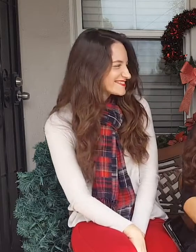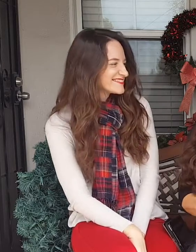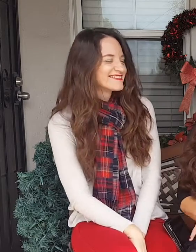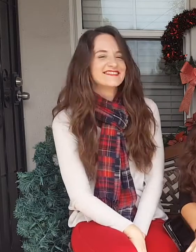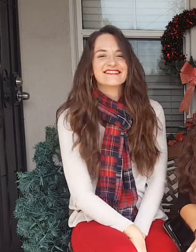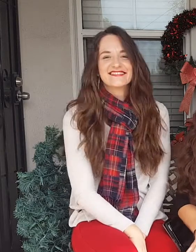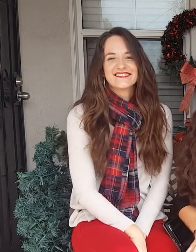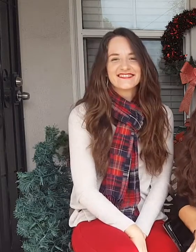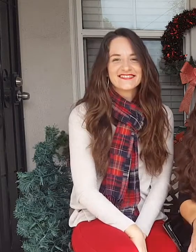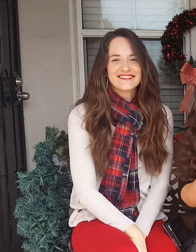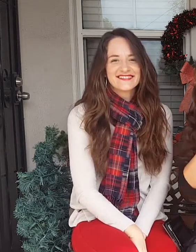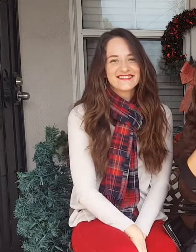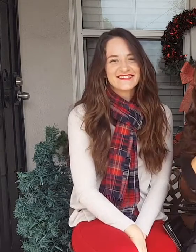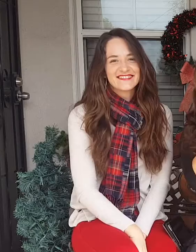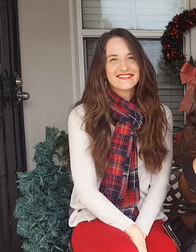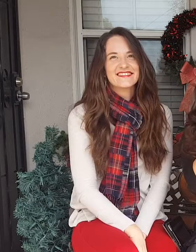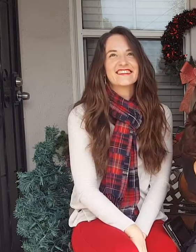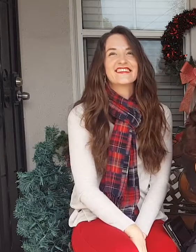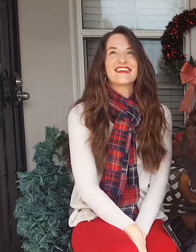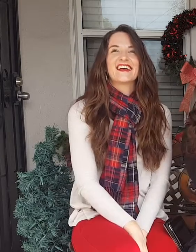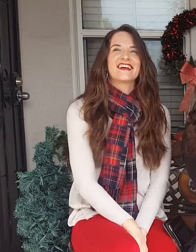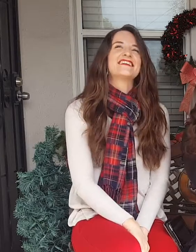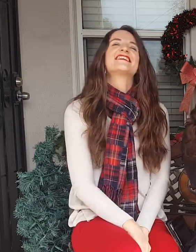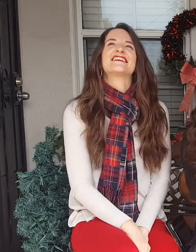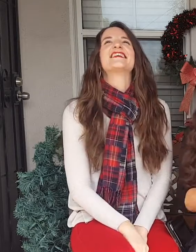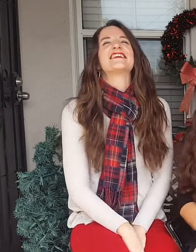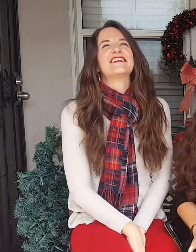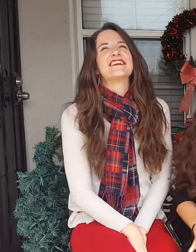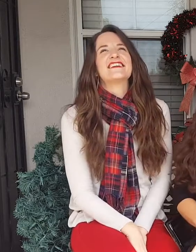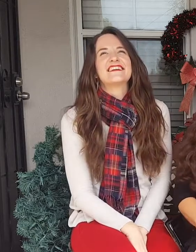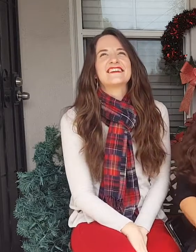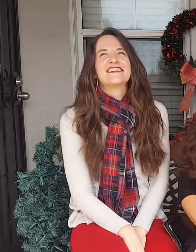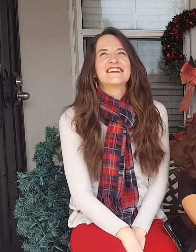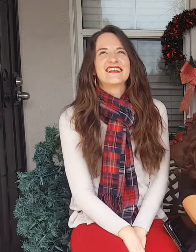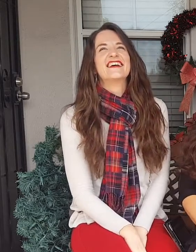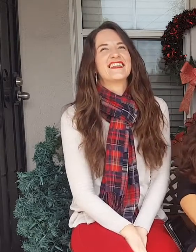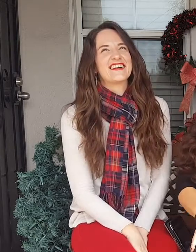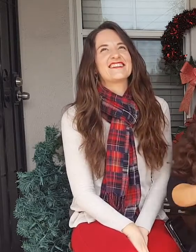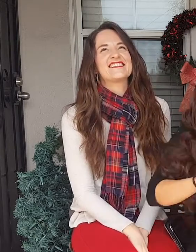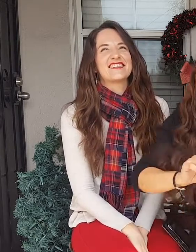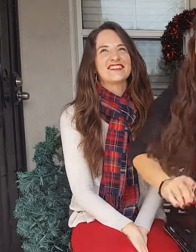mine. I've got to take a picture of those two birds on the phone wire. I think they're listening to us. They're so cute.